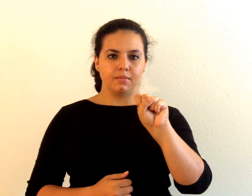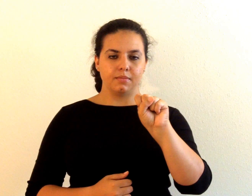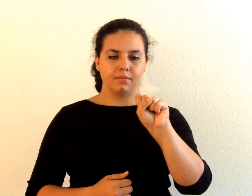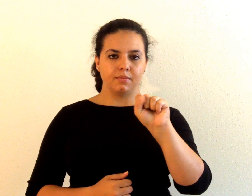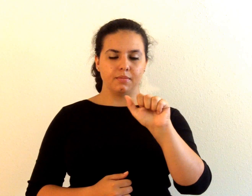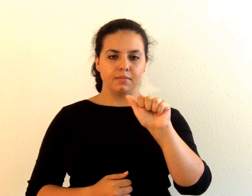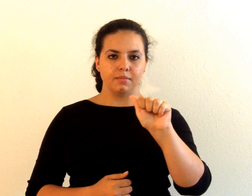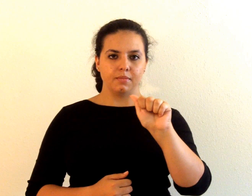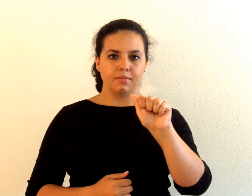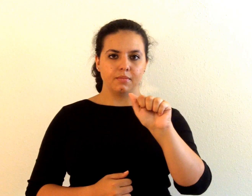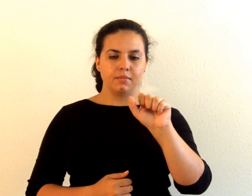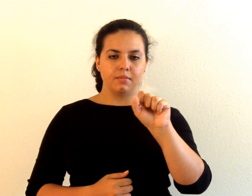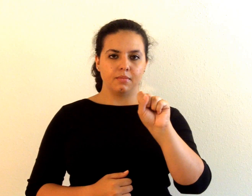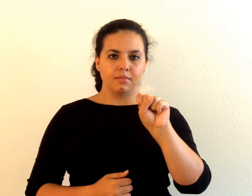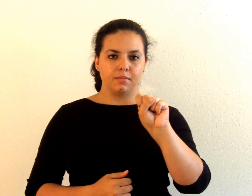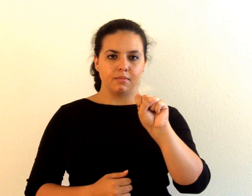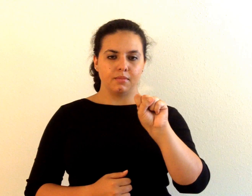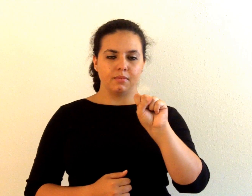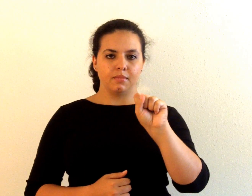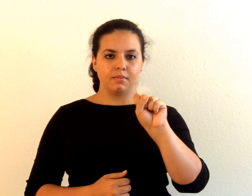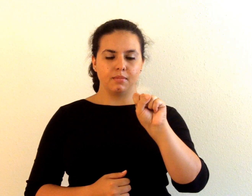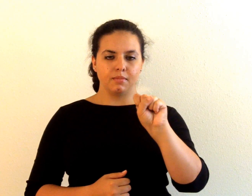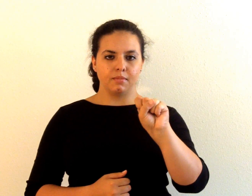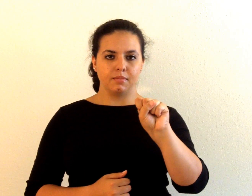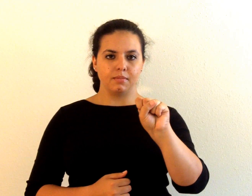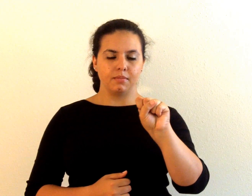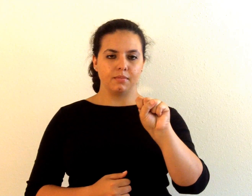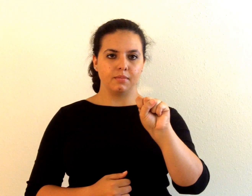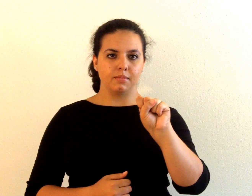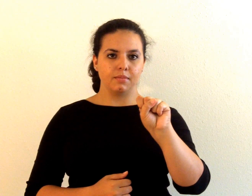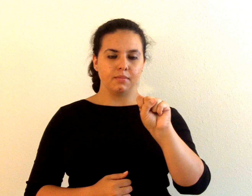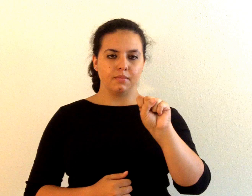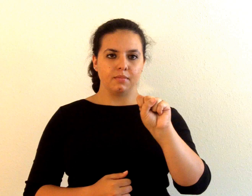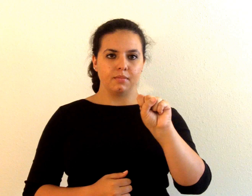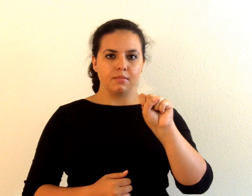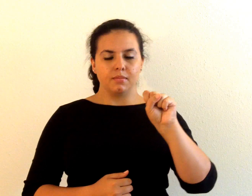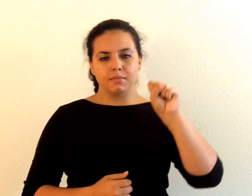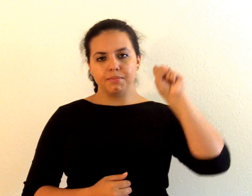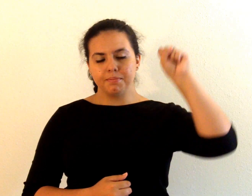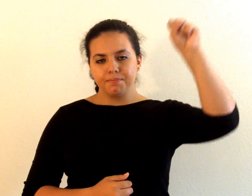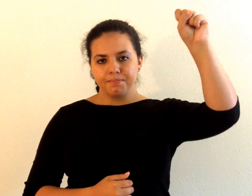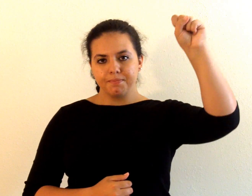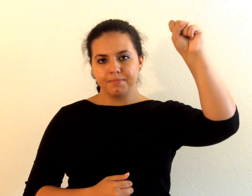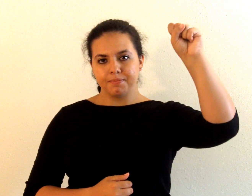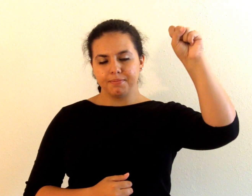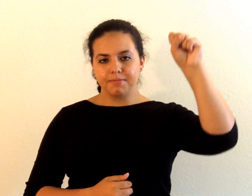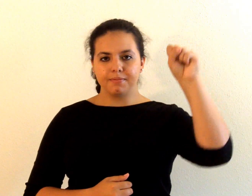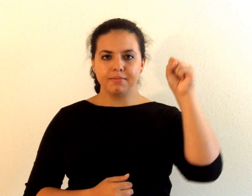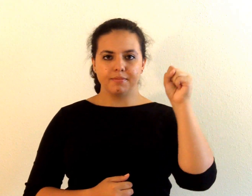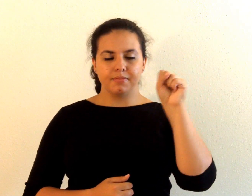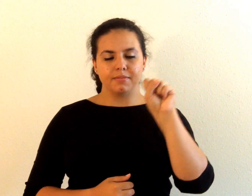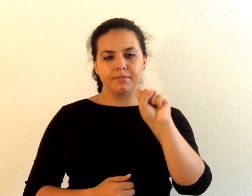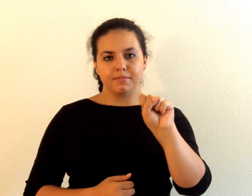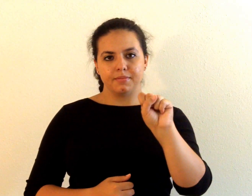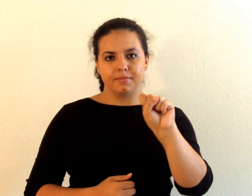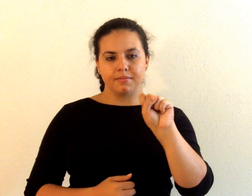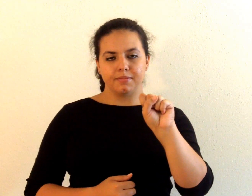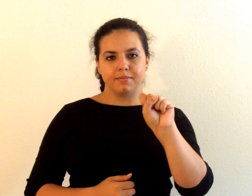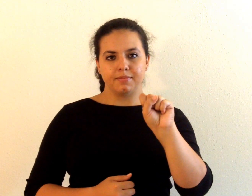A mess up people. Some people know about like soul power. So that helps some people remember